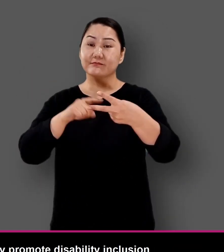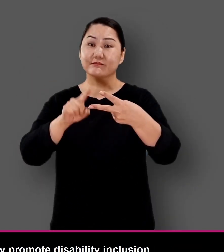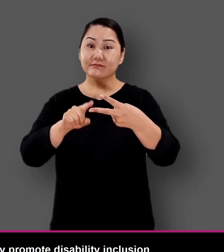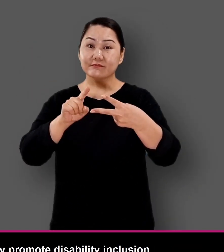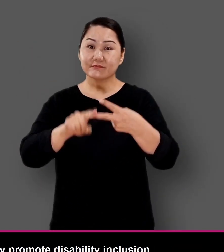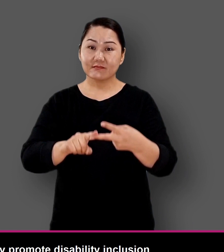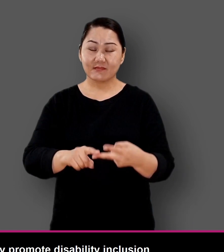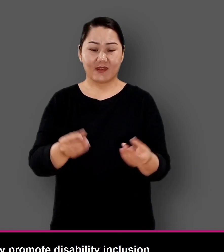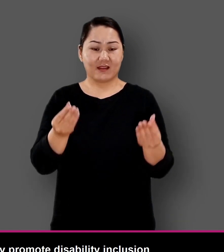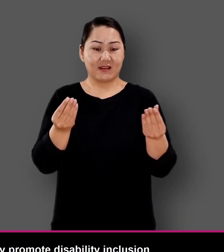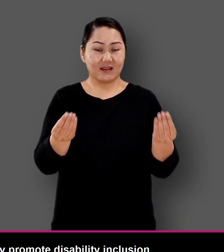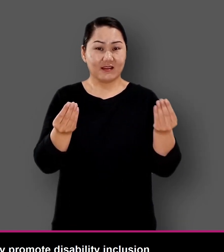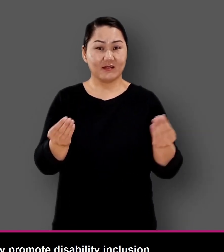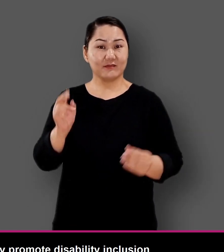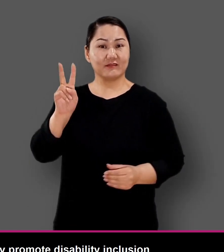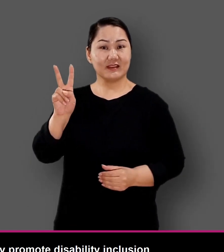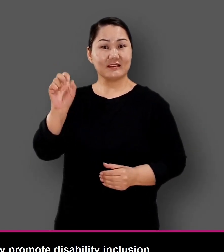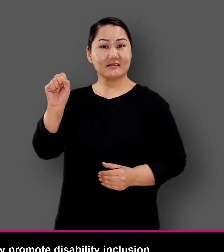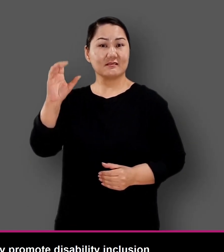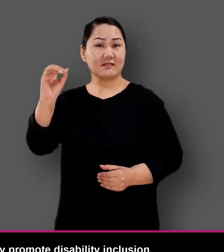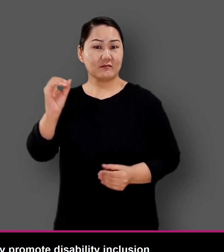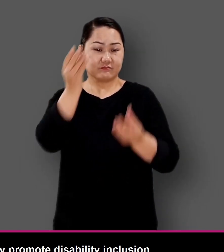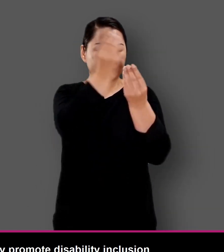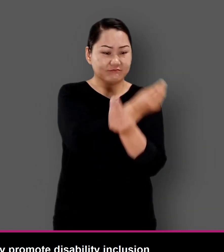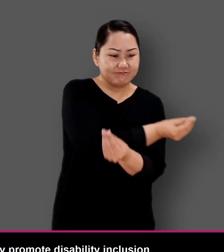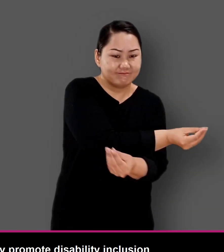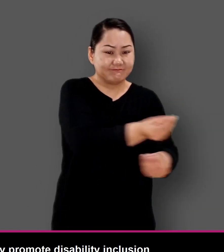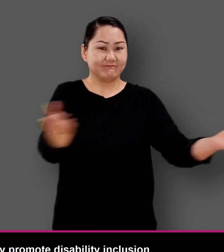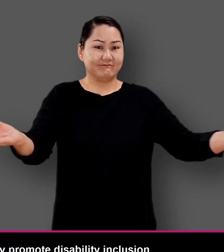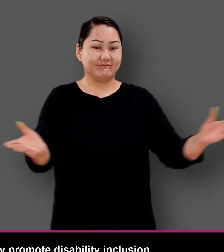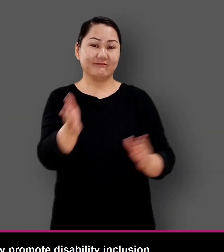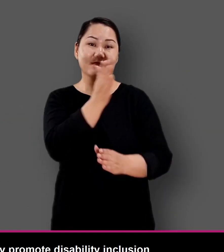And how we intentionally promote disability inclusion